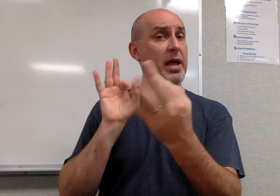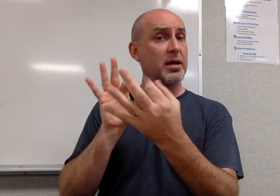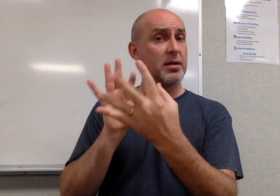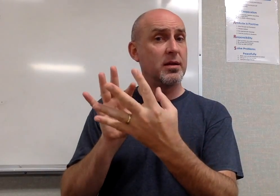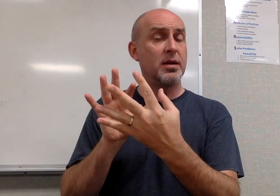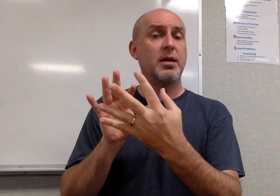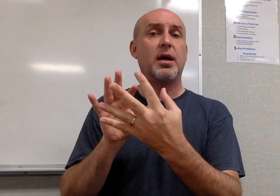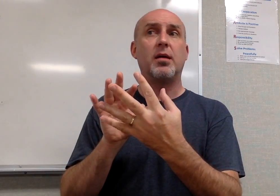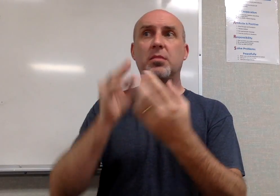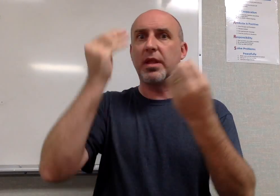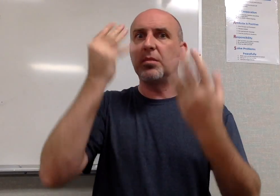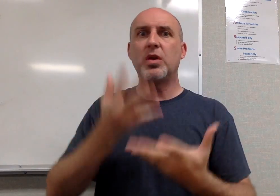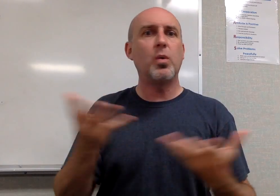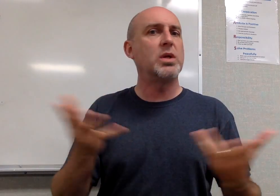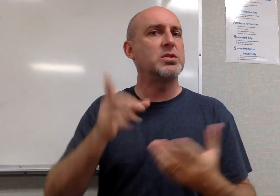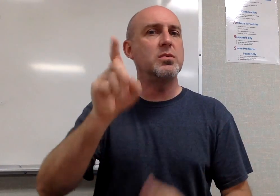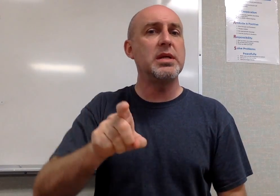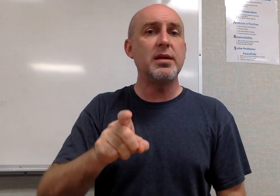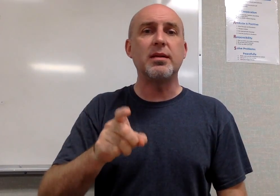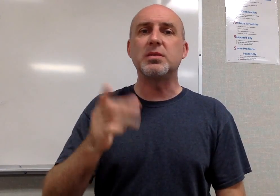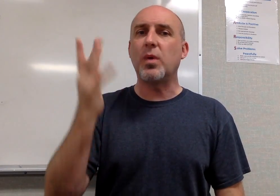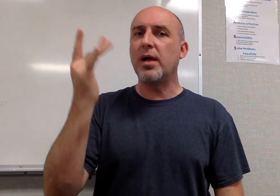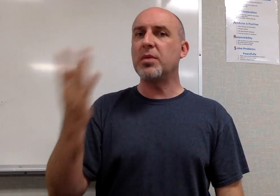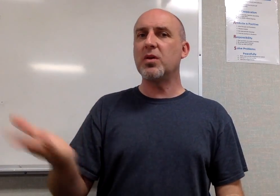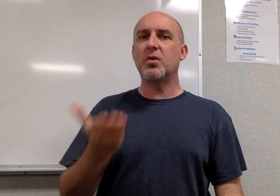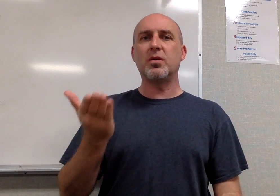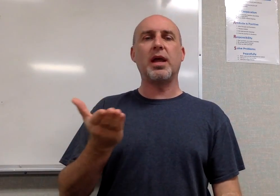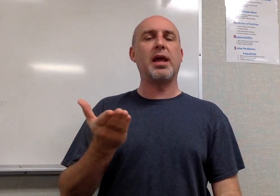feedback. Let me know what you need. That's why I'm here,